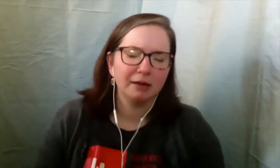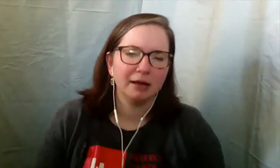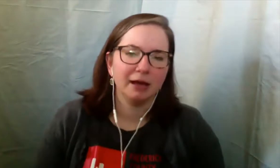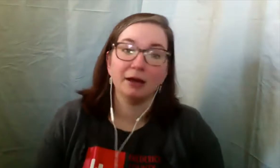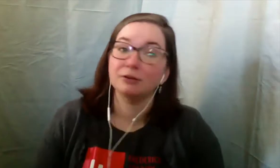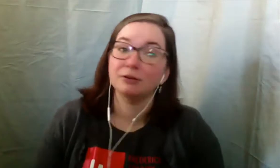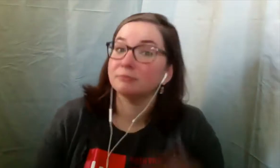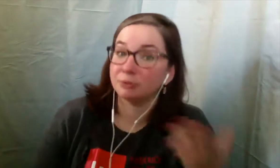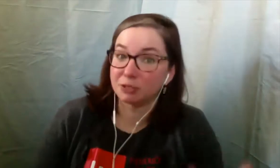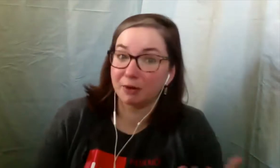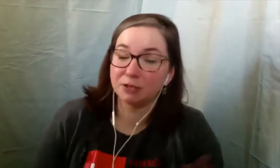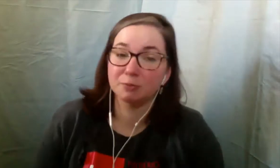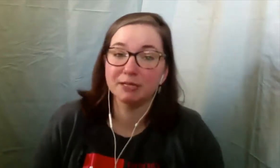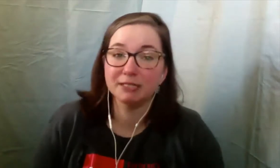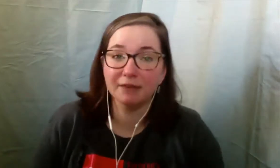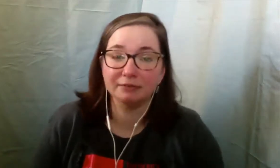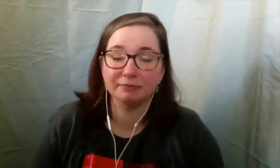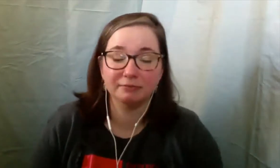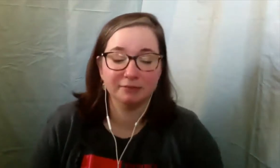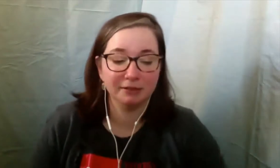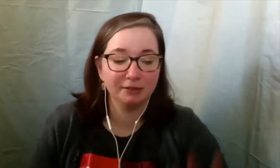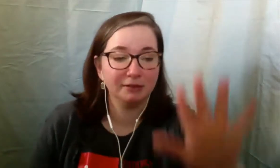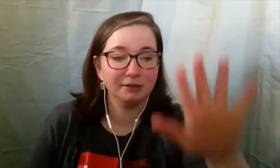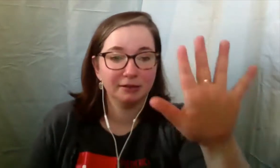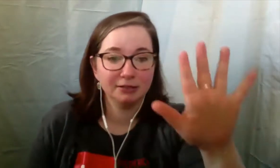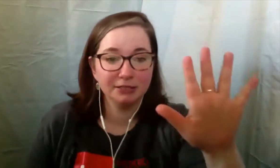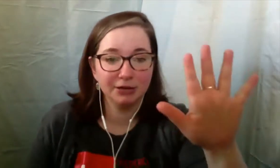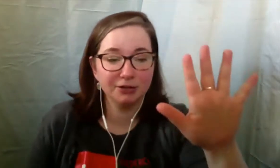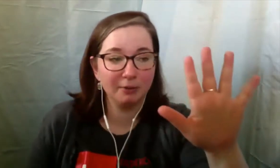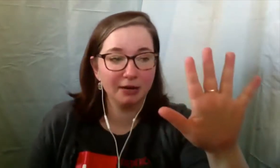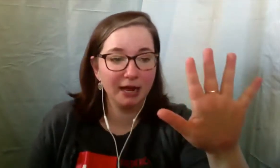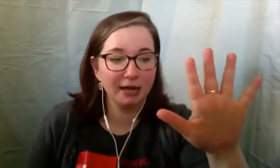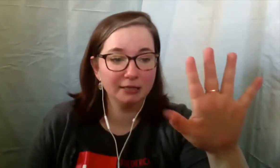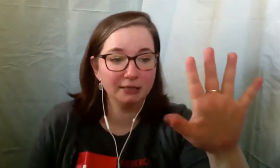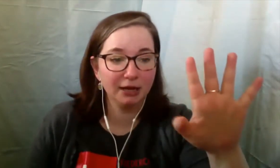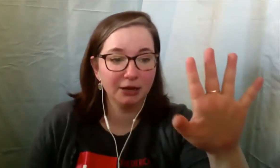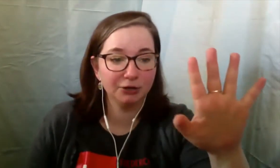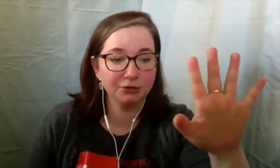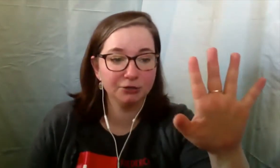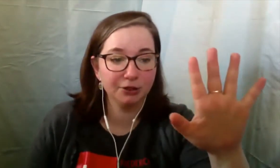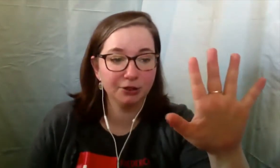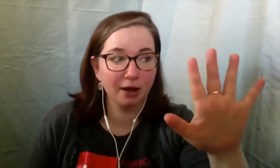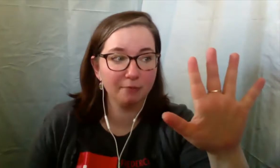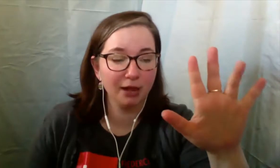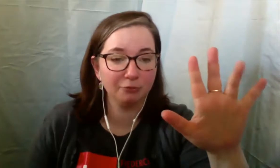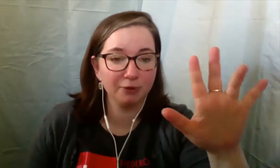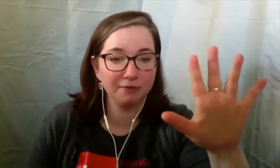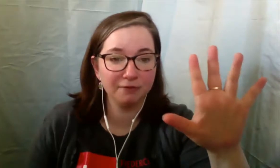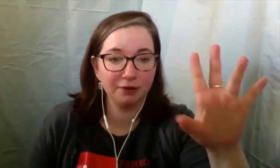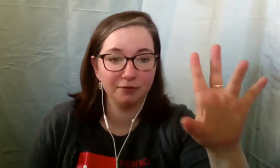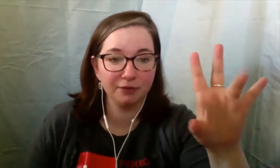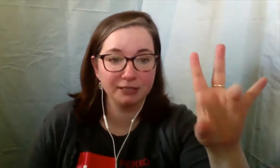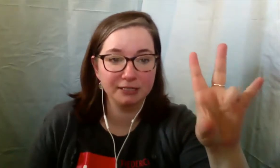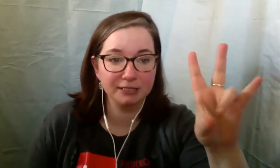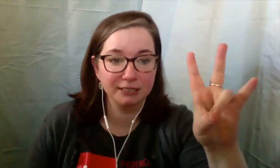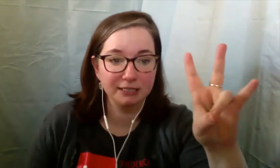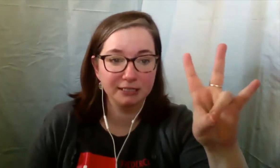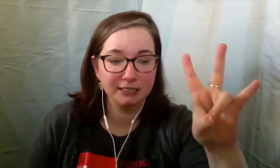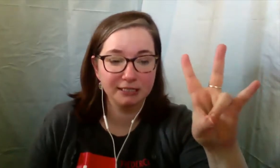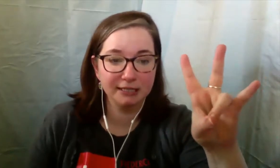And the response would be 7. So take your dominant hand, and you're going to use your thumb and ring finger for this. 7.